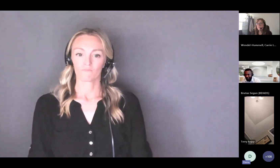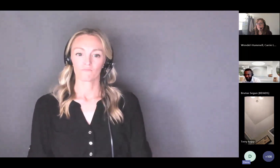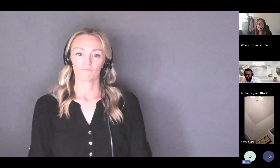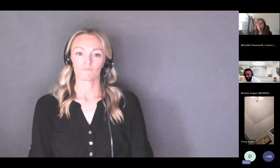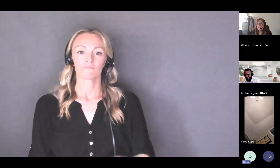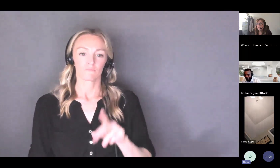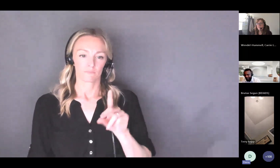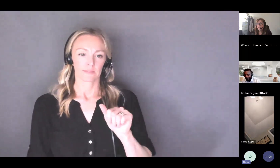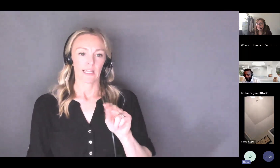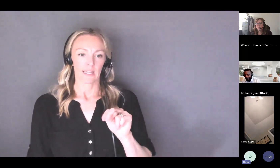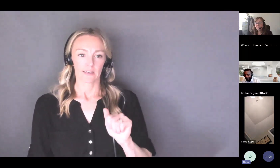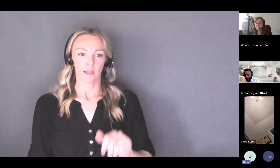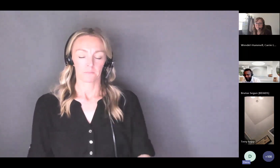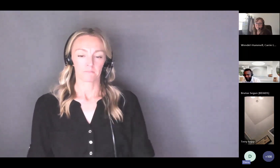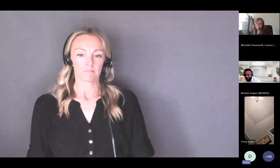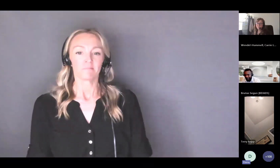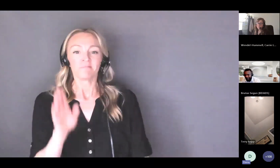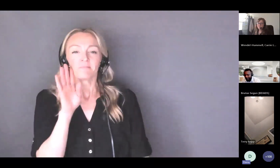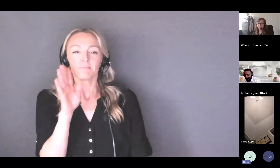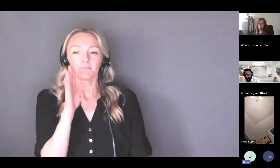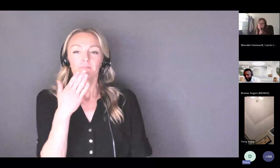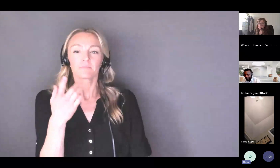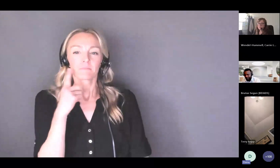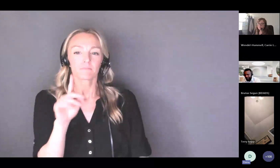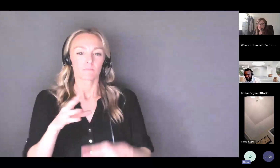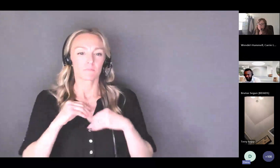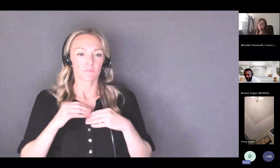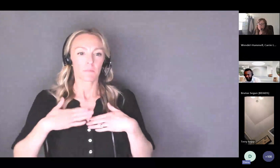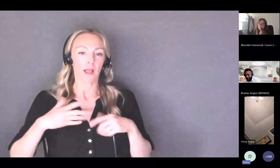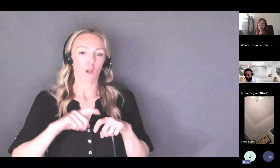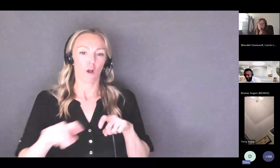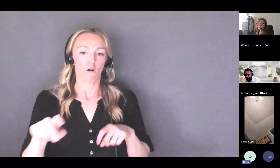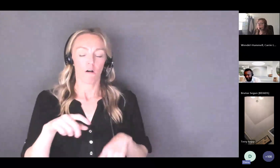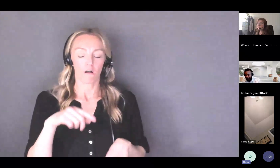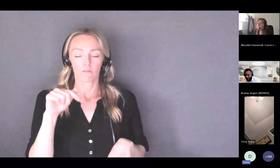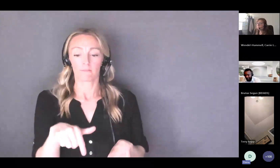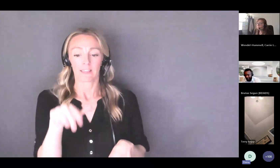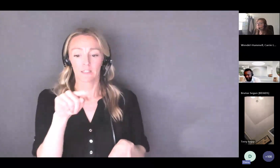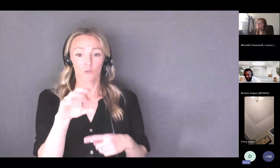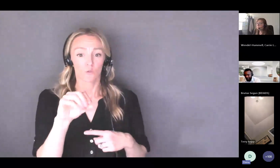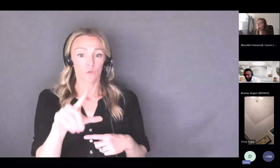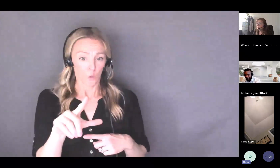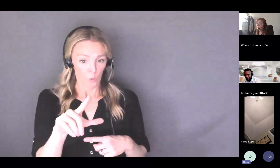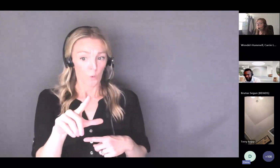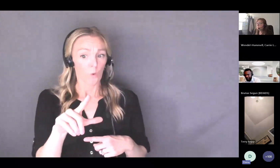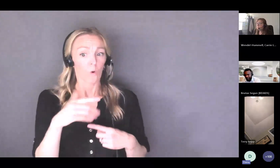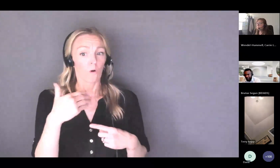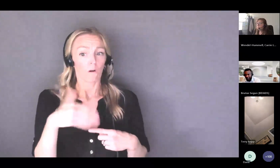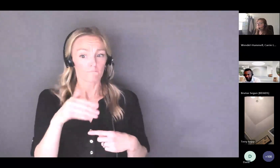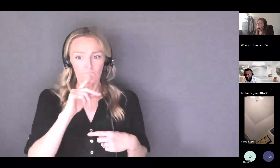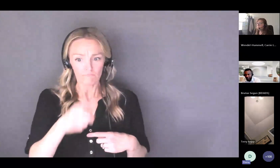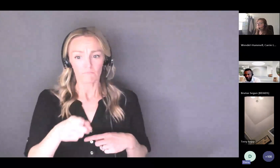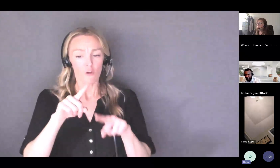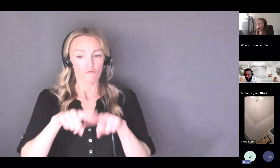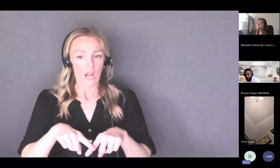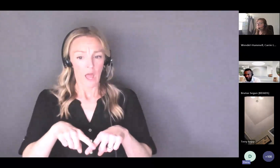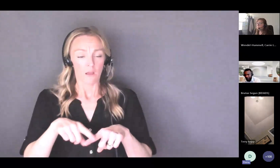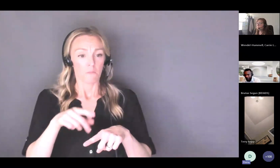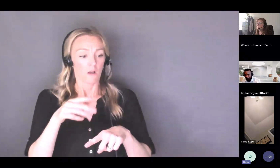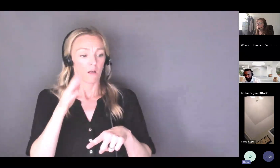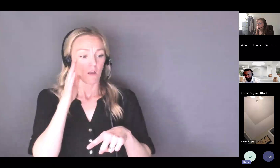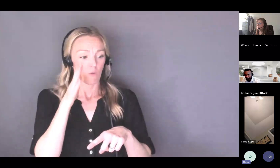Hi, thank you for taking my call. With this tool being so reliable, will it